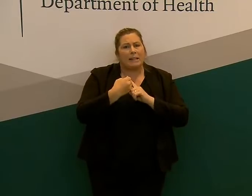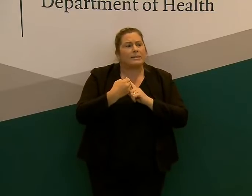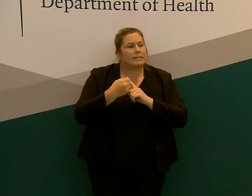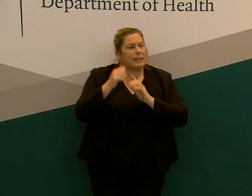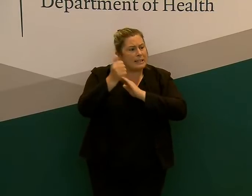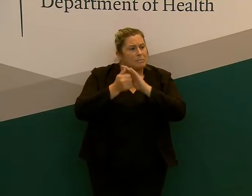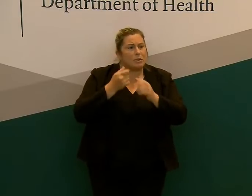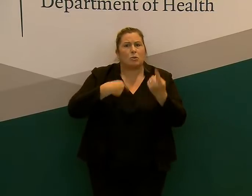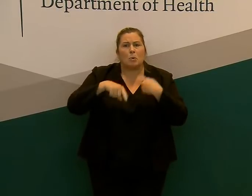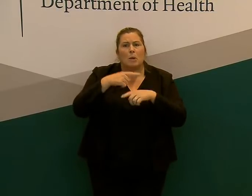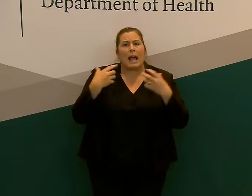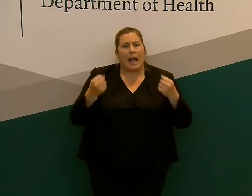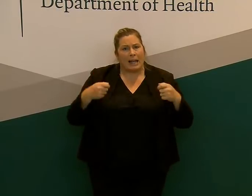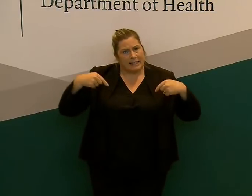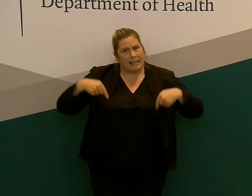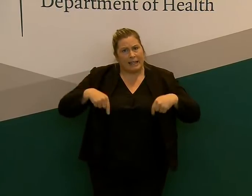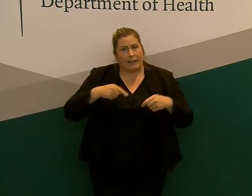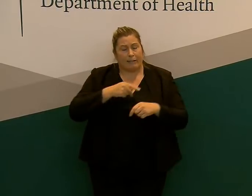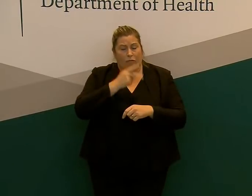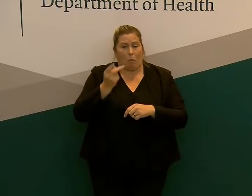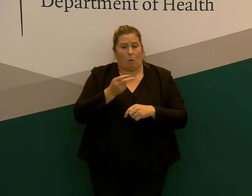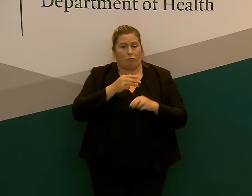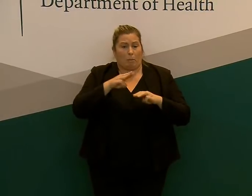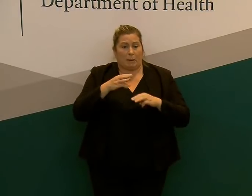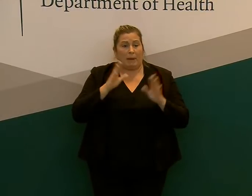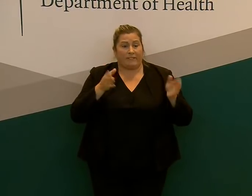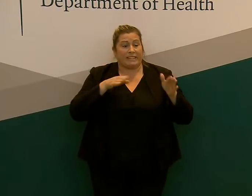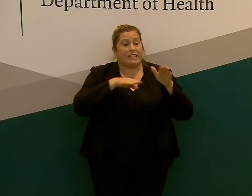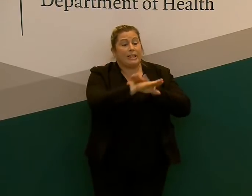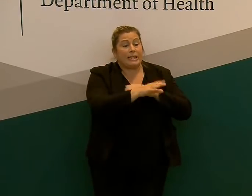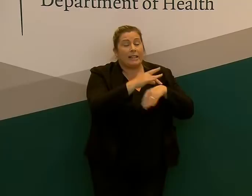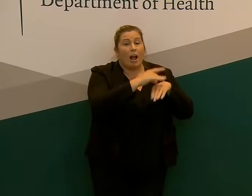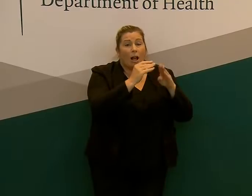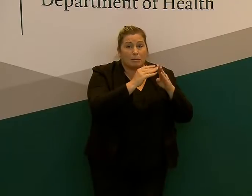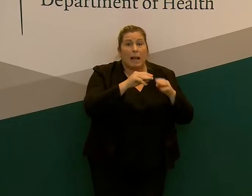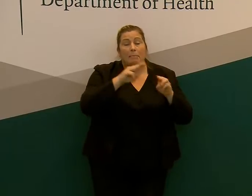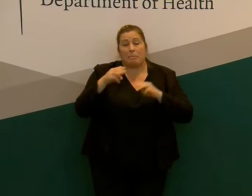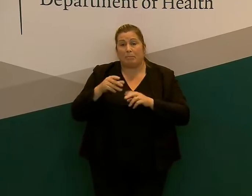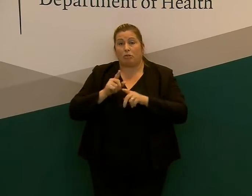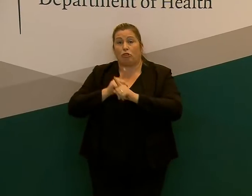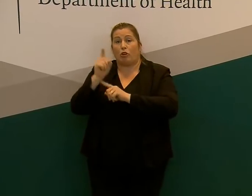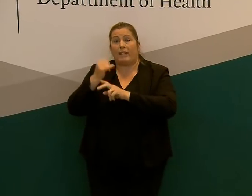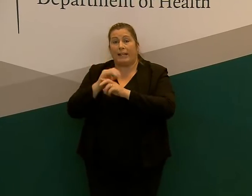we've had here, both in terms of people who have been hospitalised and those who've recovered in the community?